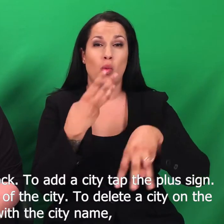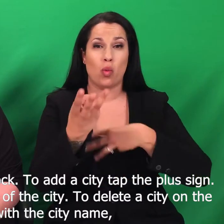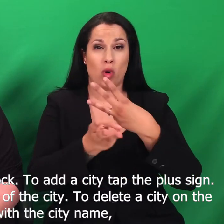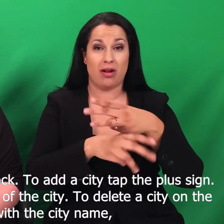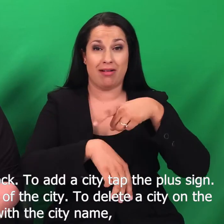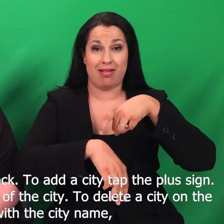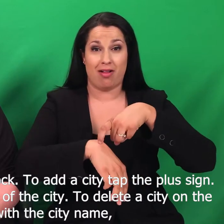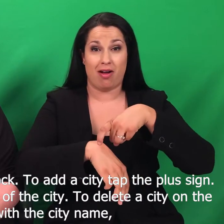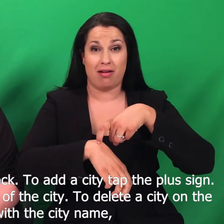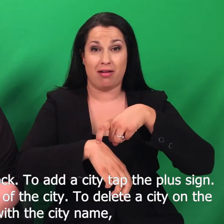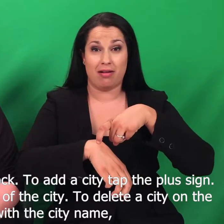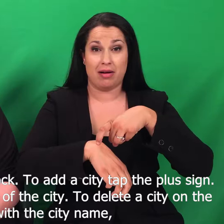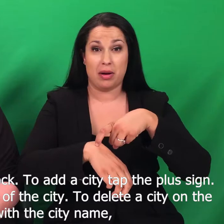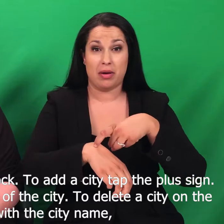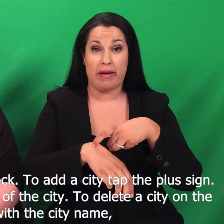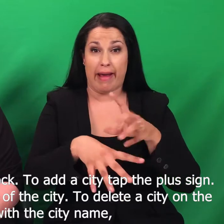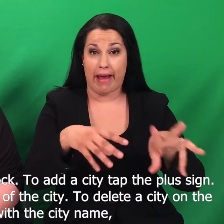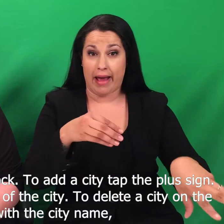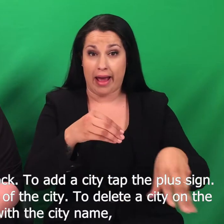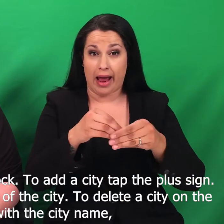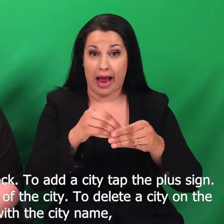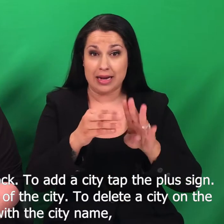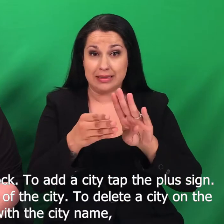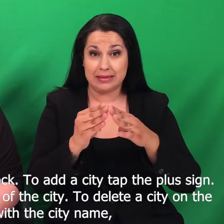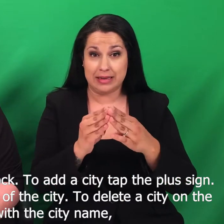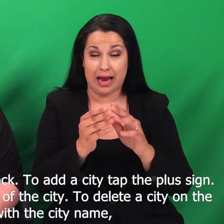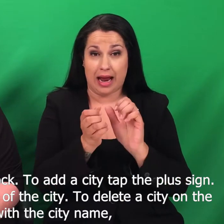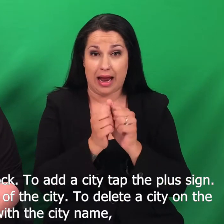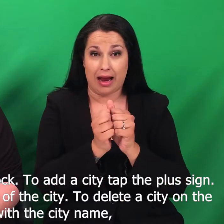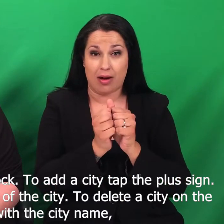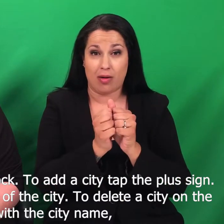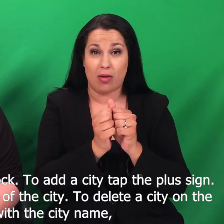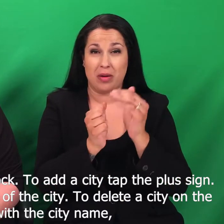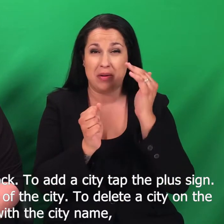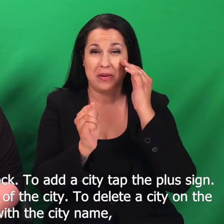To add a city, tap the plus sign.